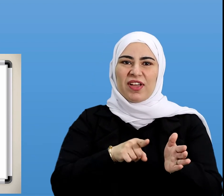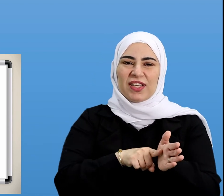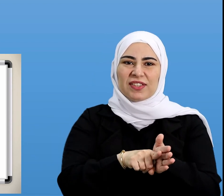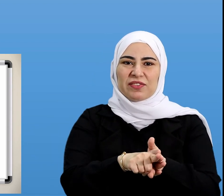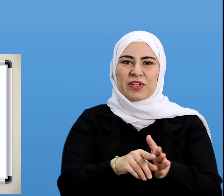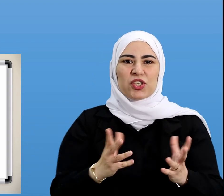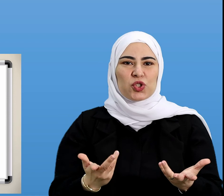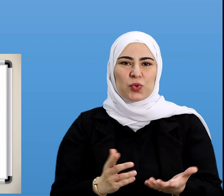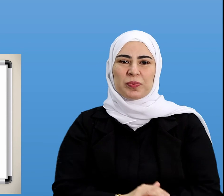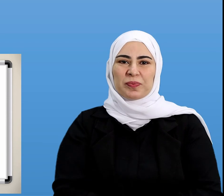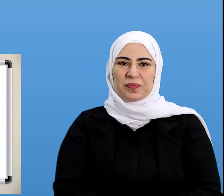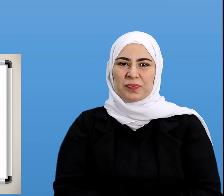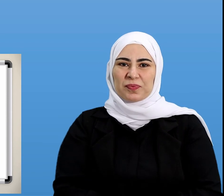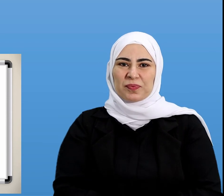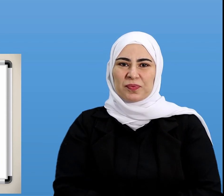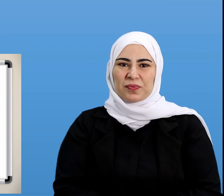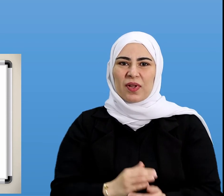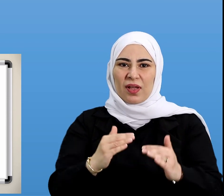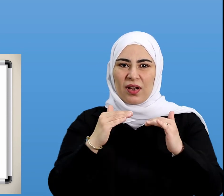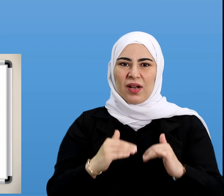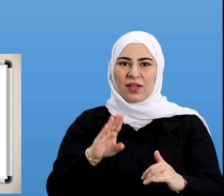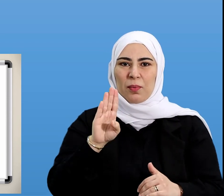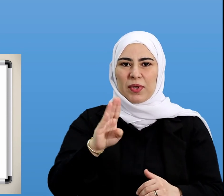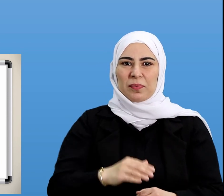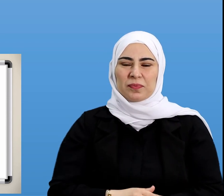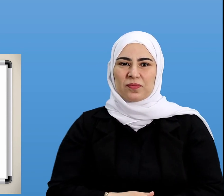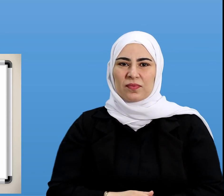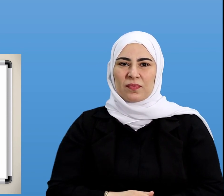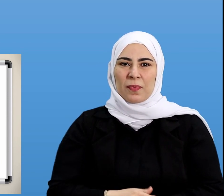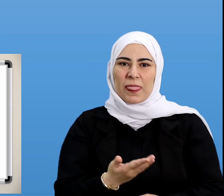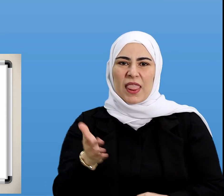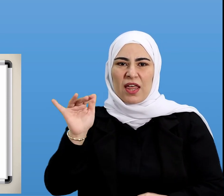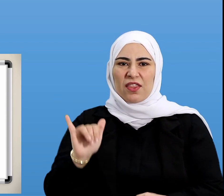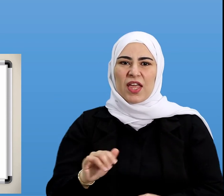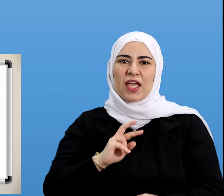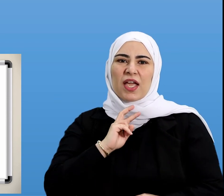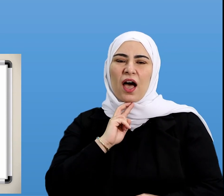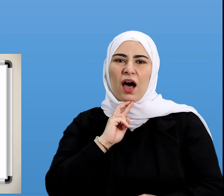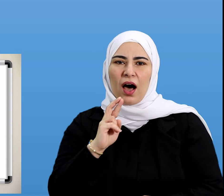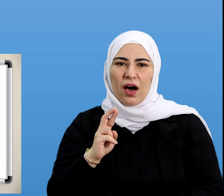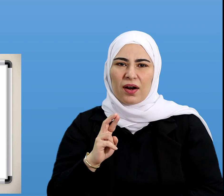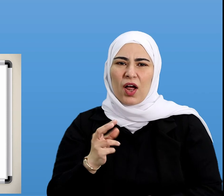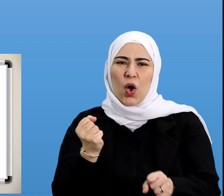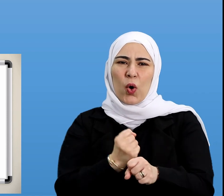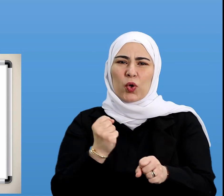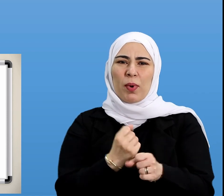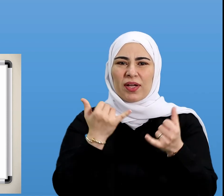today. We added the intensifier before the adjective. They are fairly preoccupied